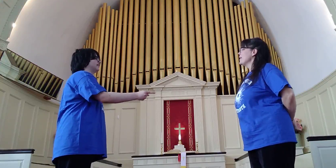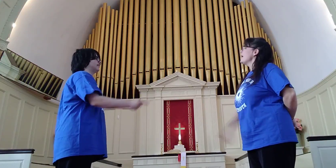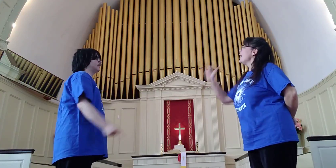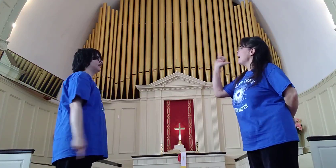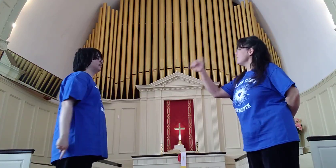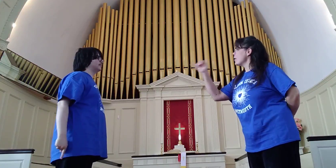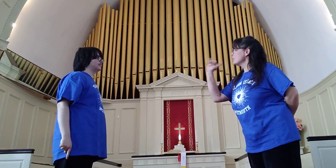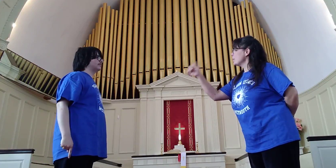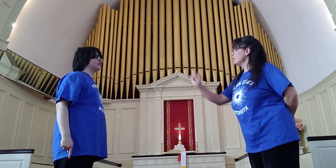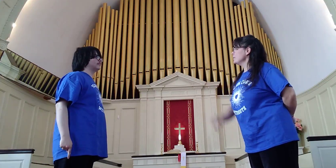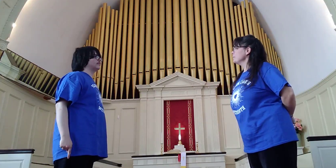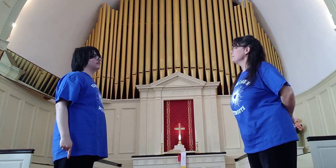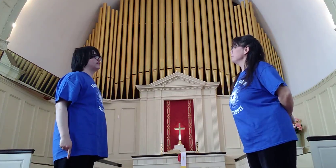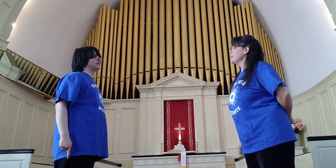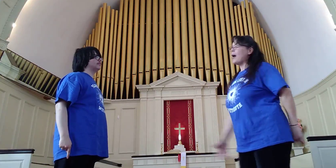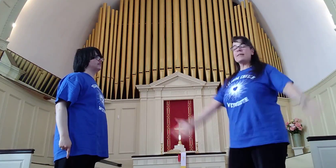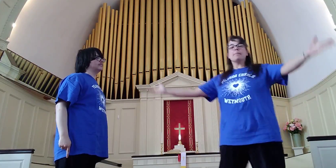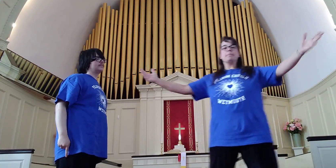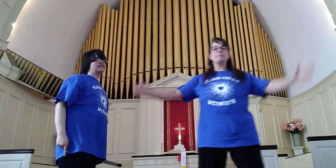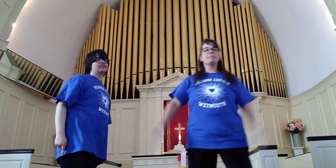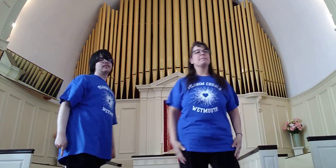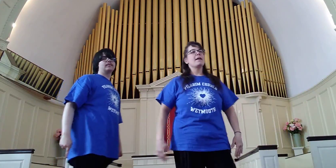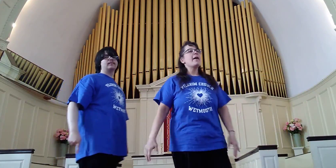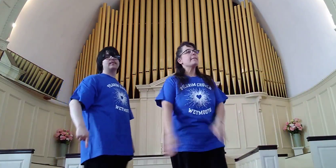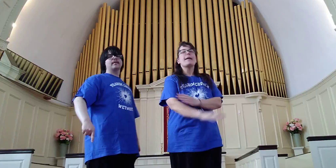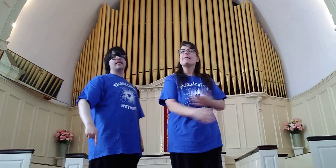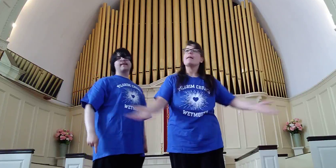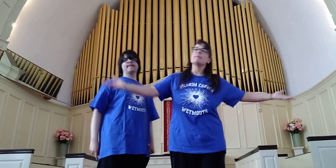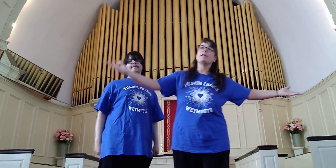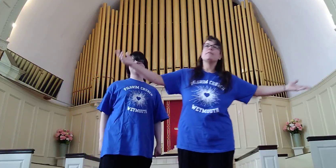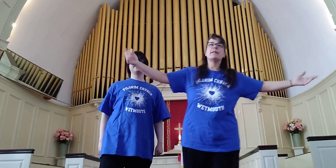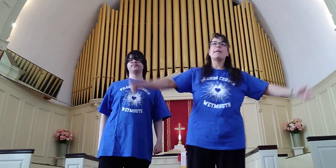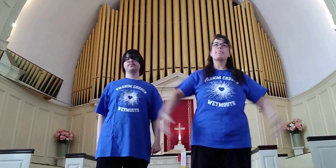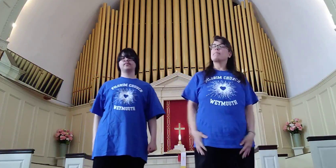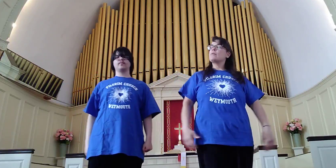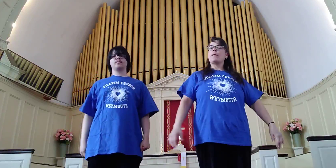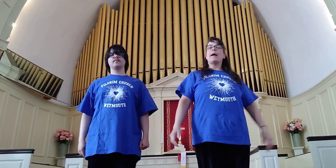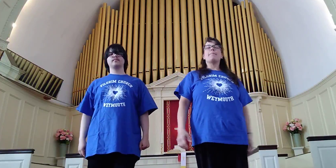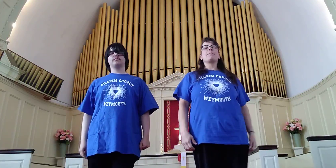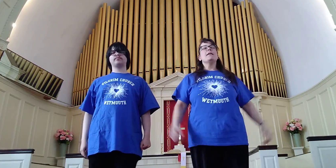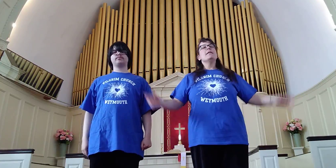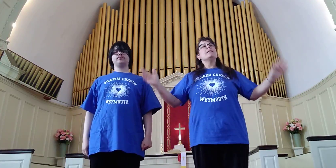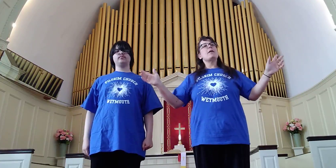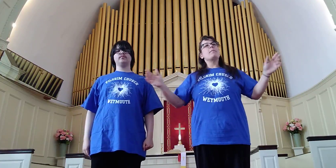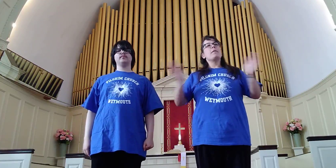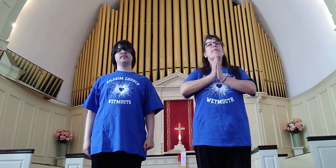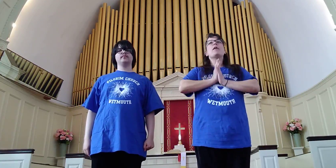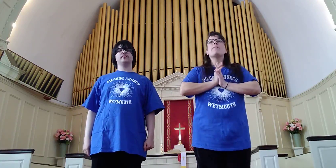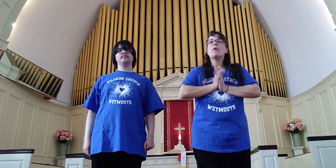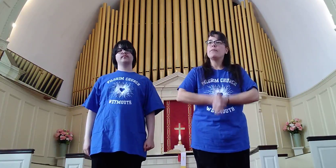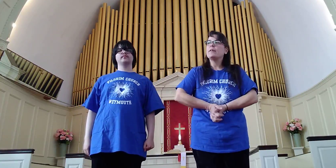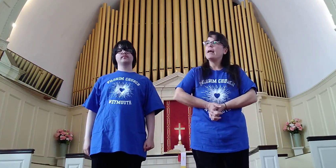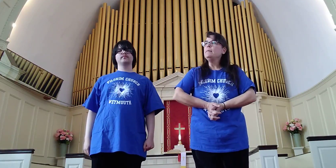And also with you. Awesome! All right, that's our lesson plan for the day. That's we got. So, everyone have a wonderful day.